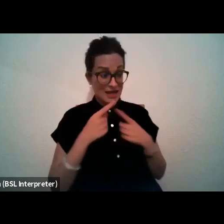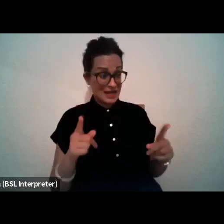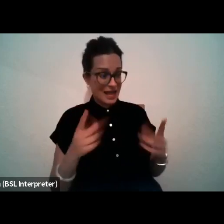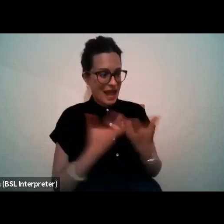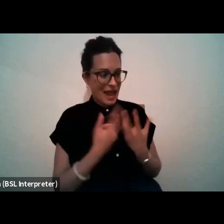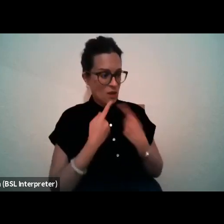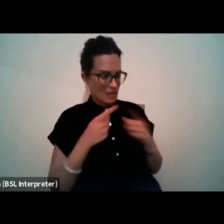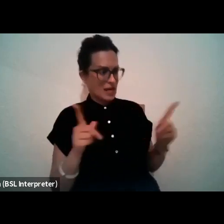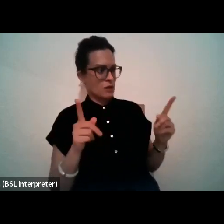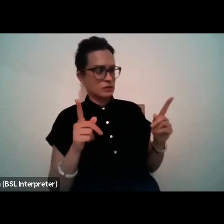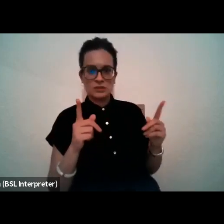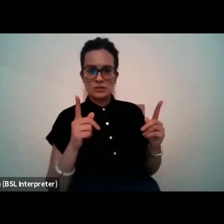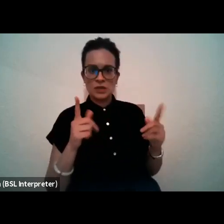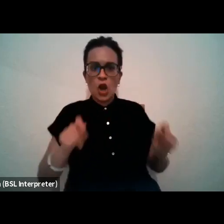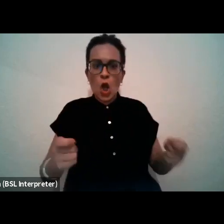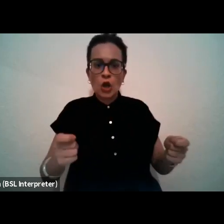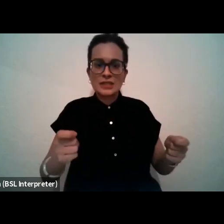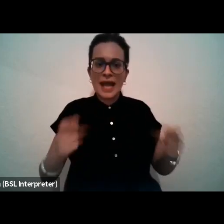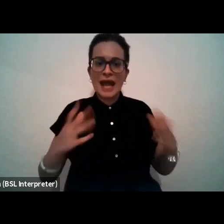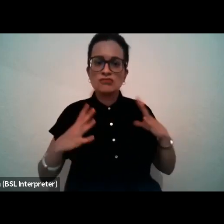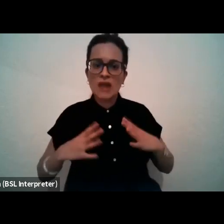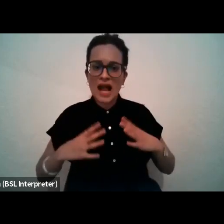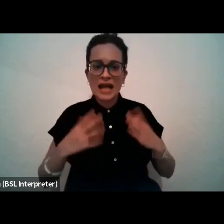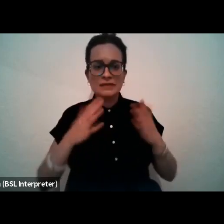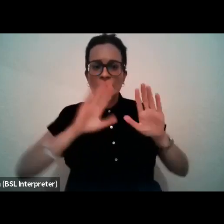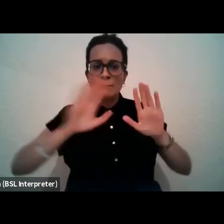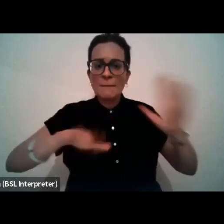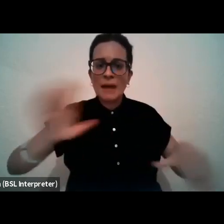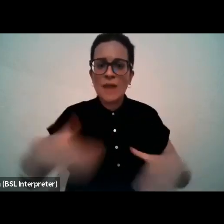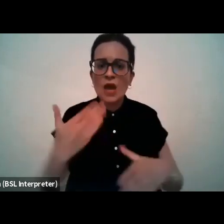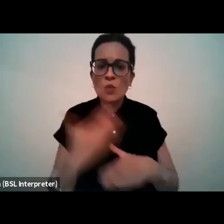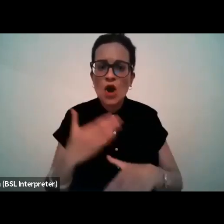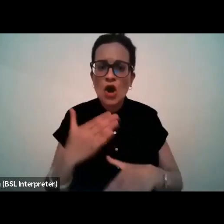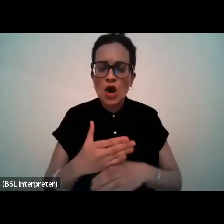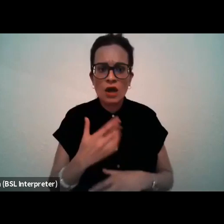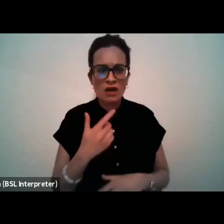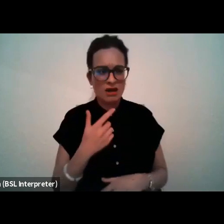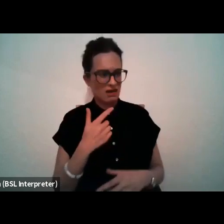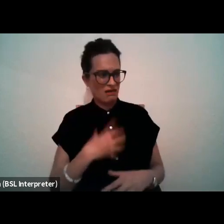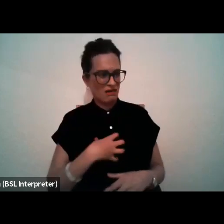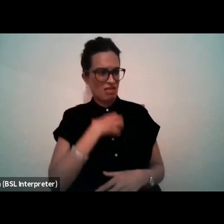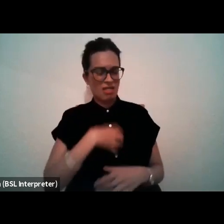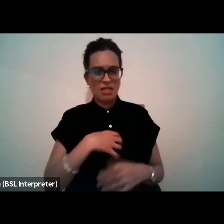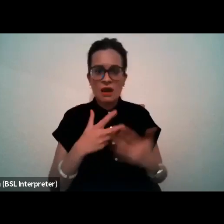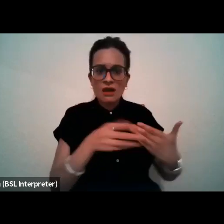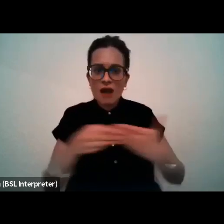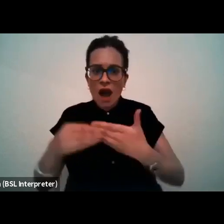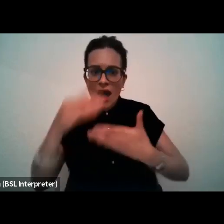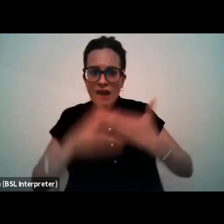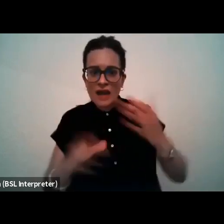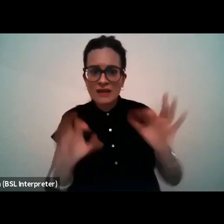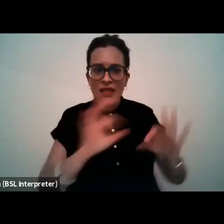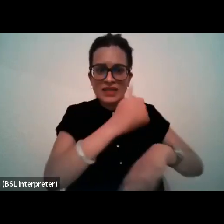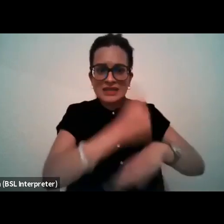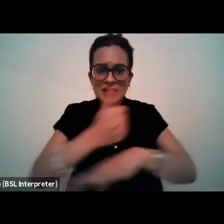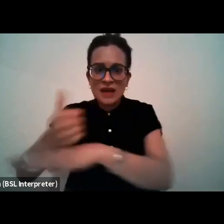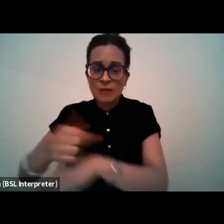lockdown. People were told to go back to work, and there were no guidelines in place in terms of what each